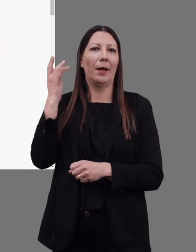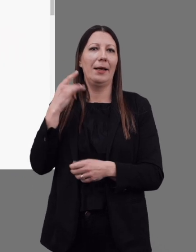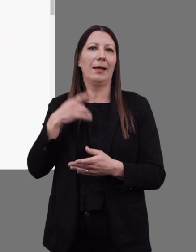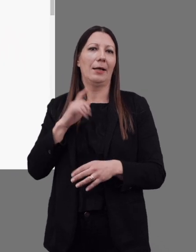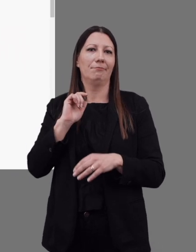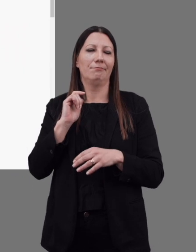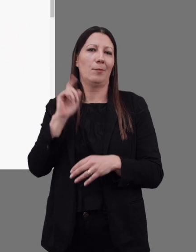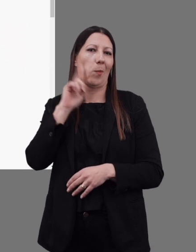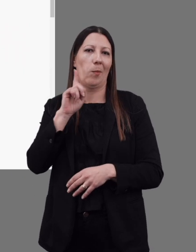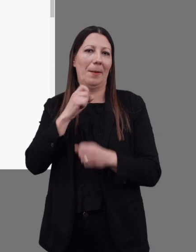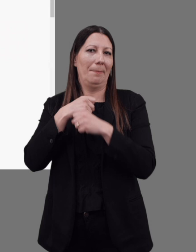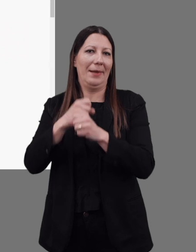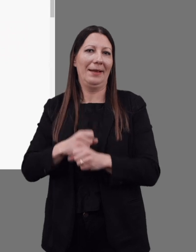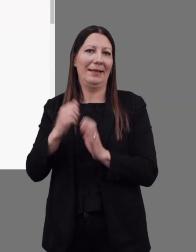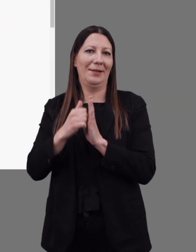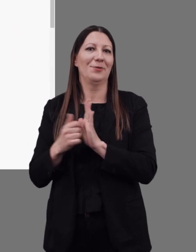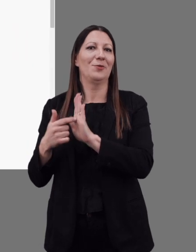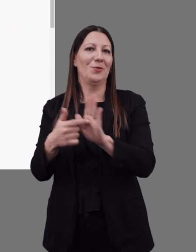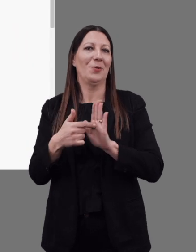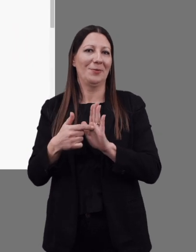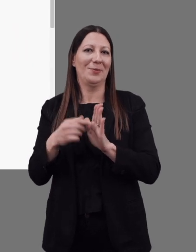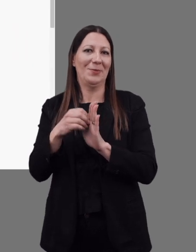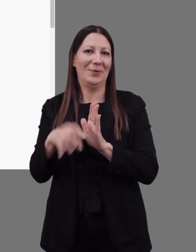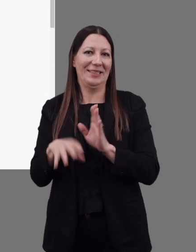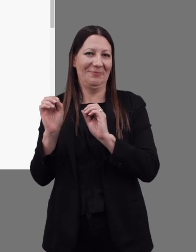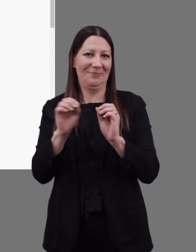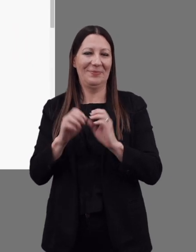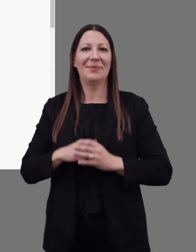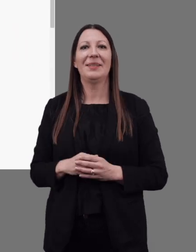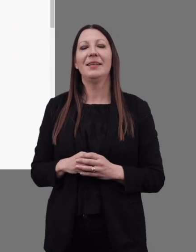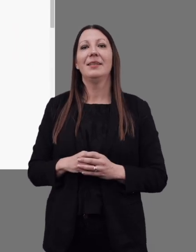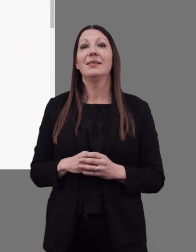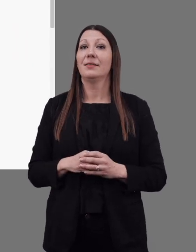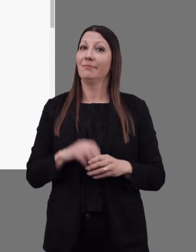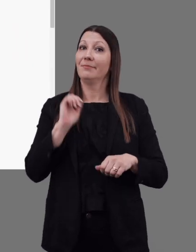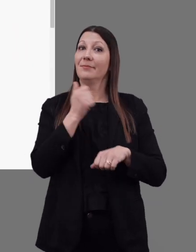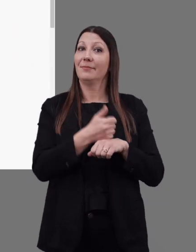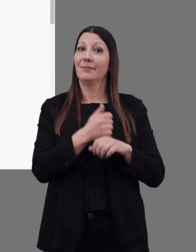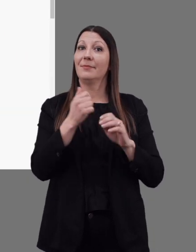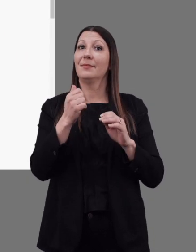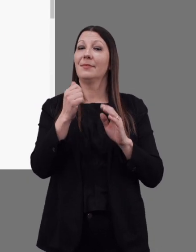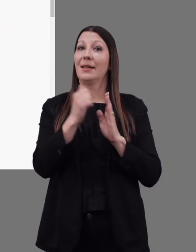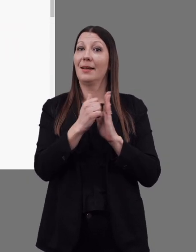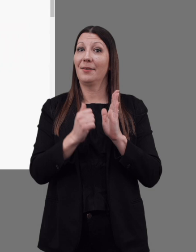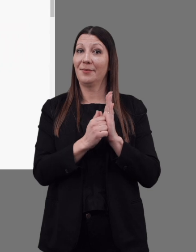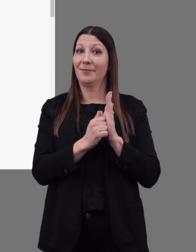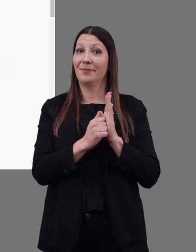So once you create your application, you will see that